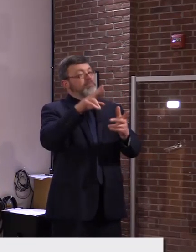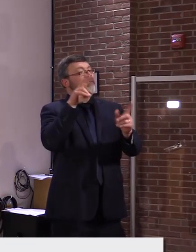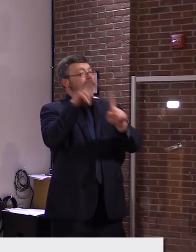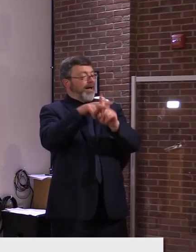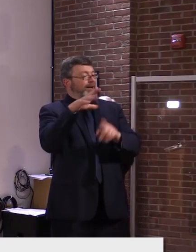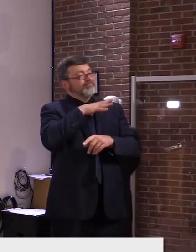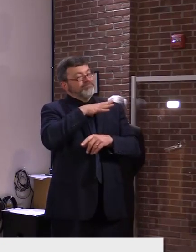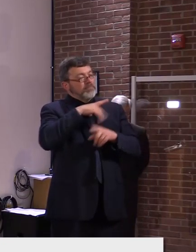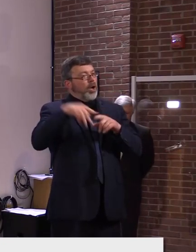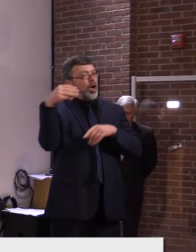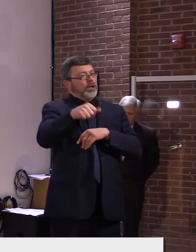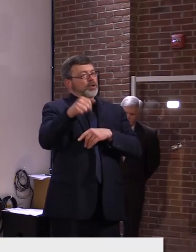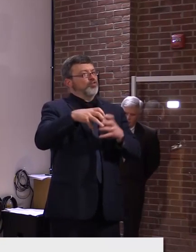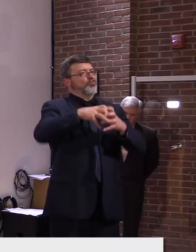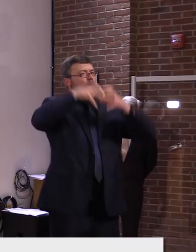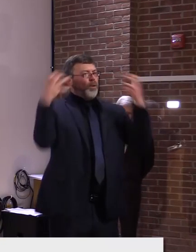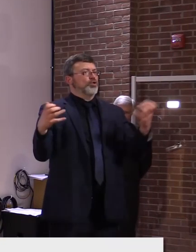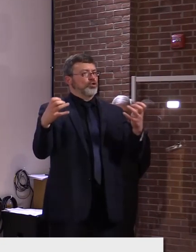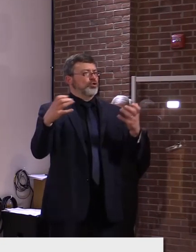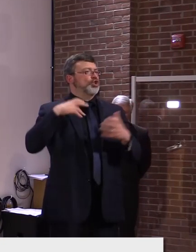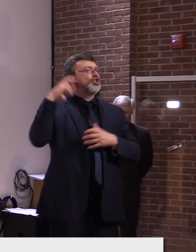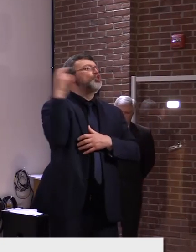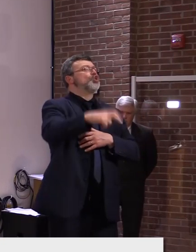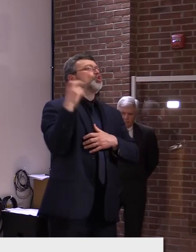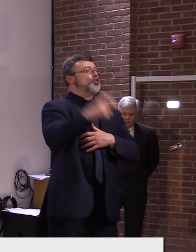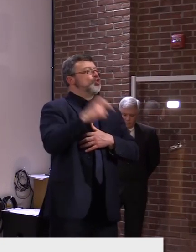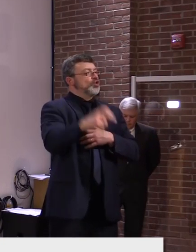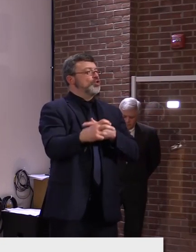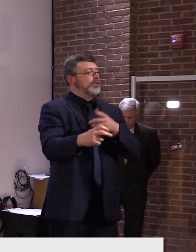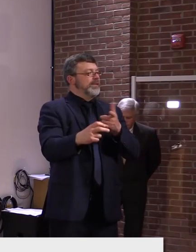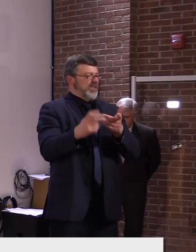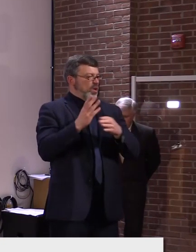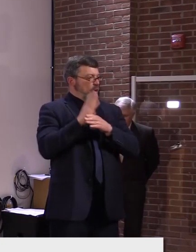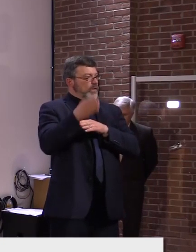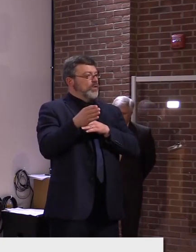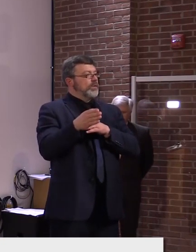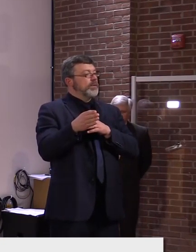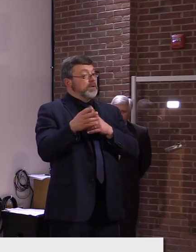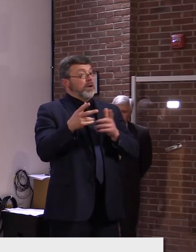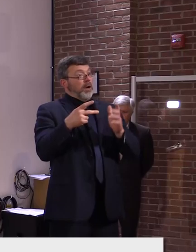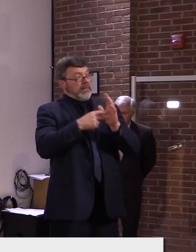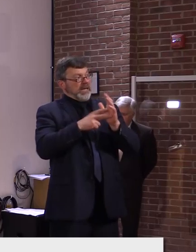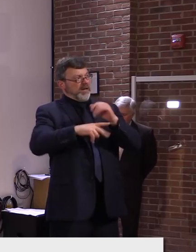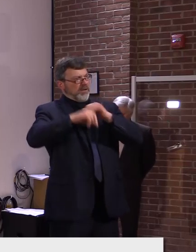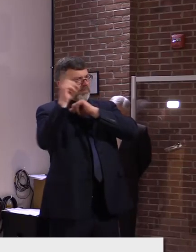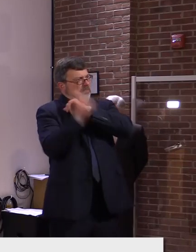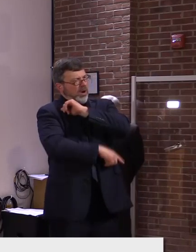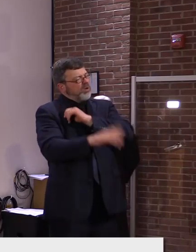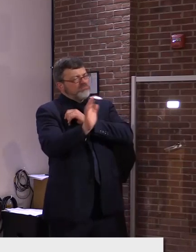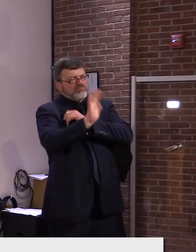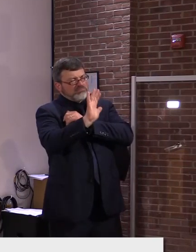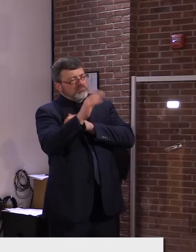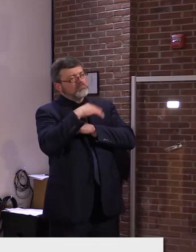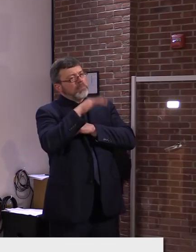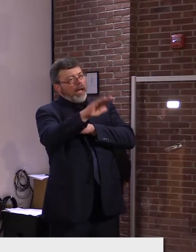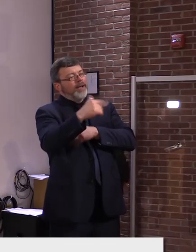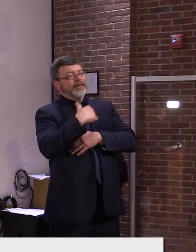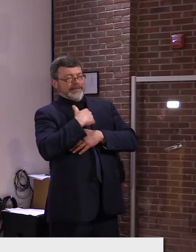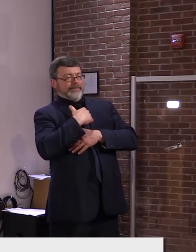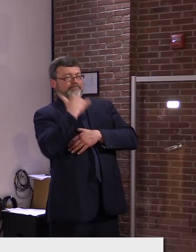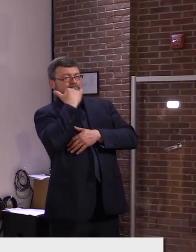imposter fraud or someone using a stolen identity to file, then the actual individual is